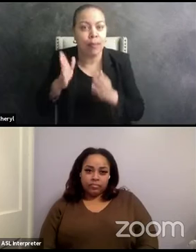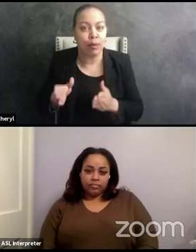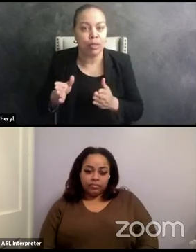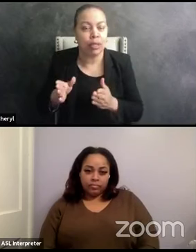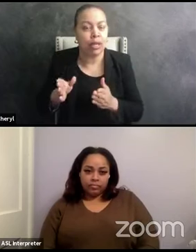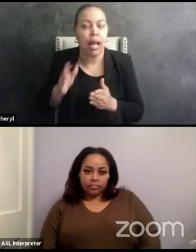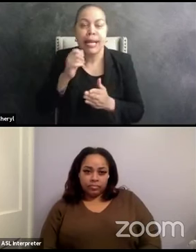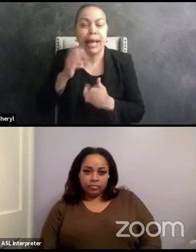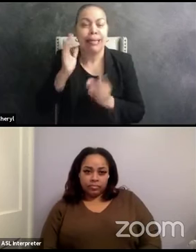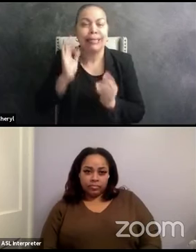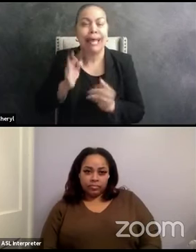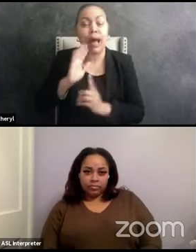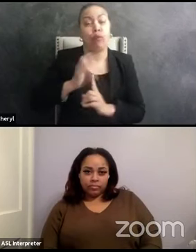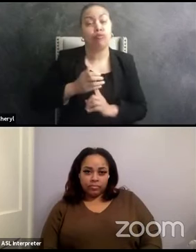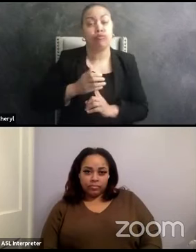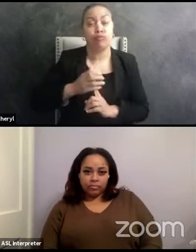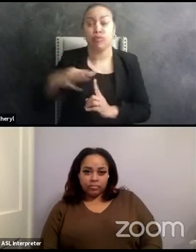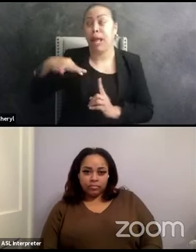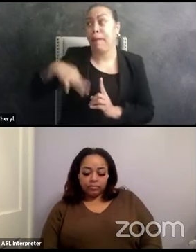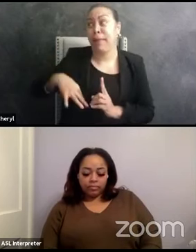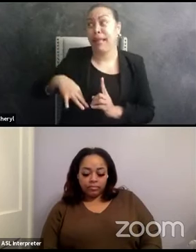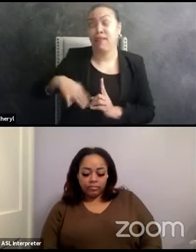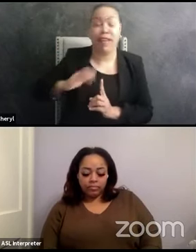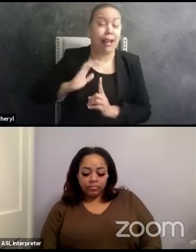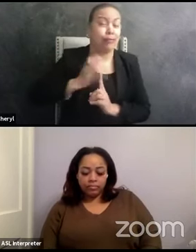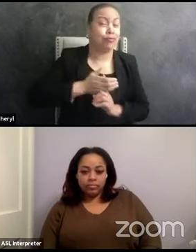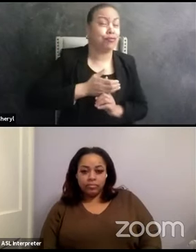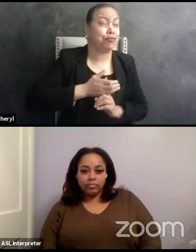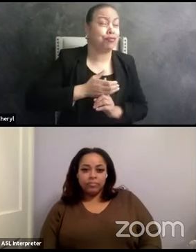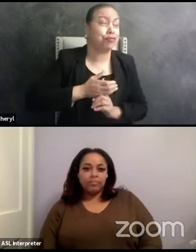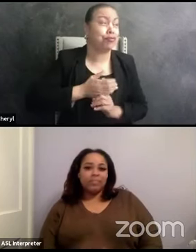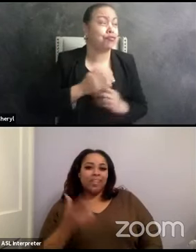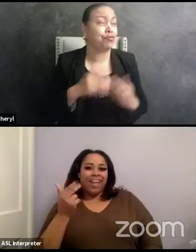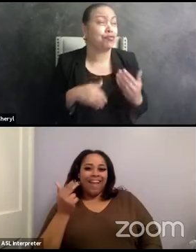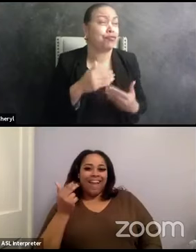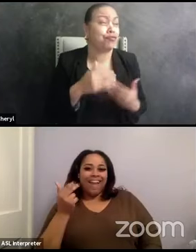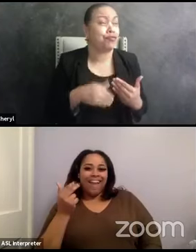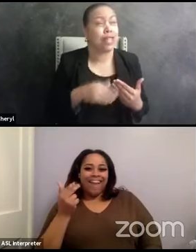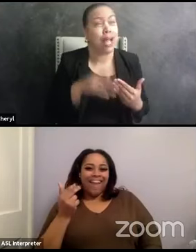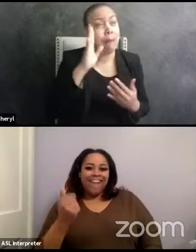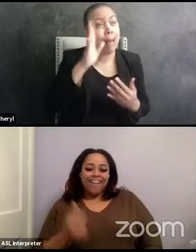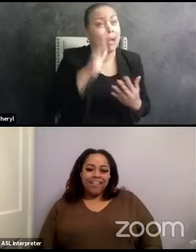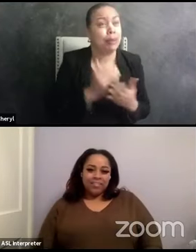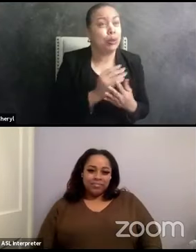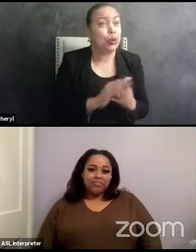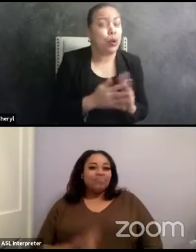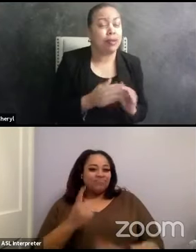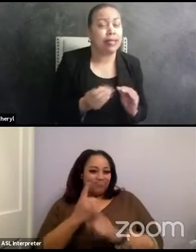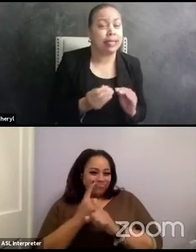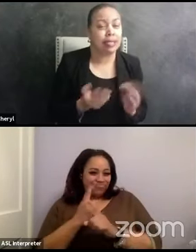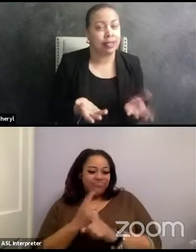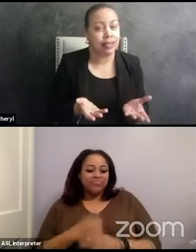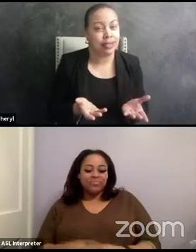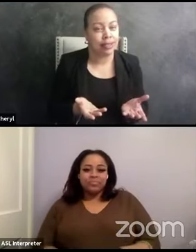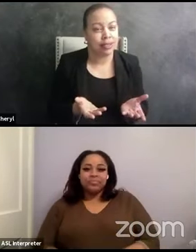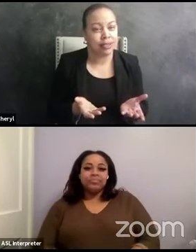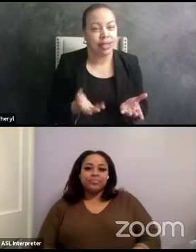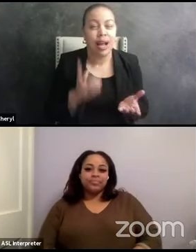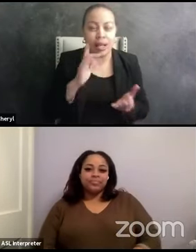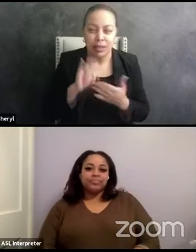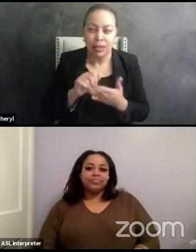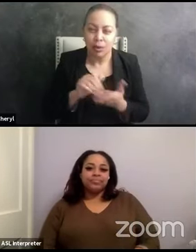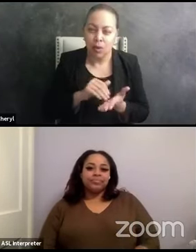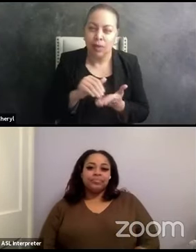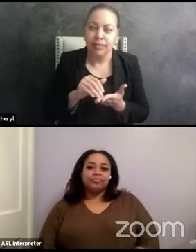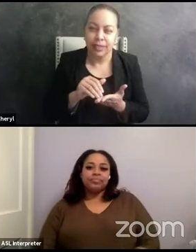just take my benefits and check out and then center myself in the story. You know what I mean? Right. And I think that a lot of